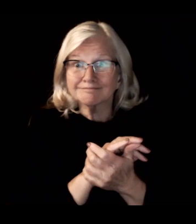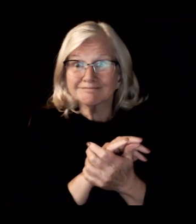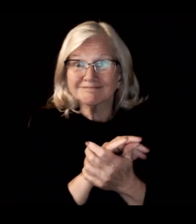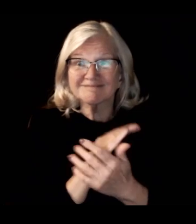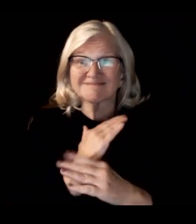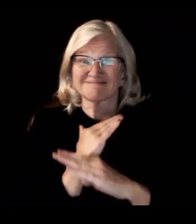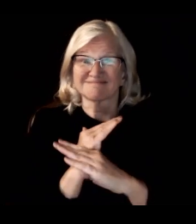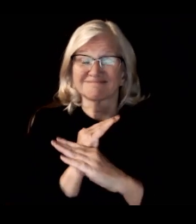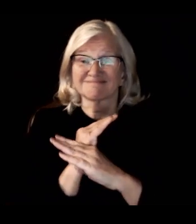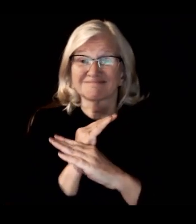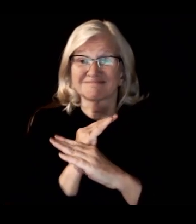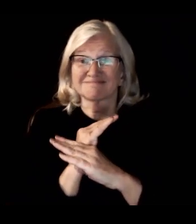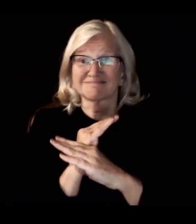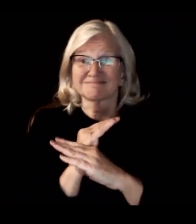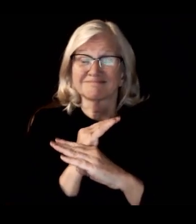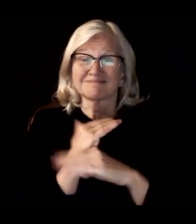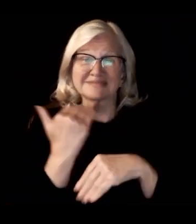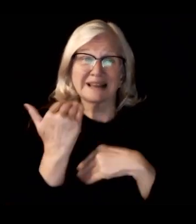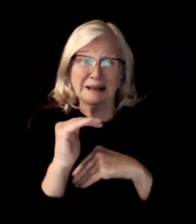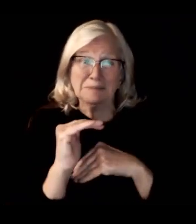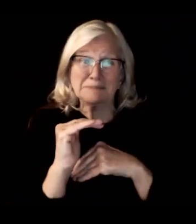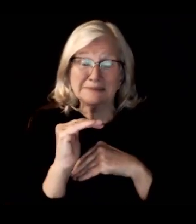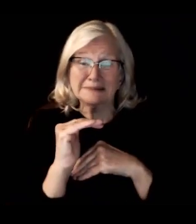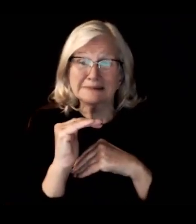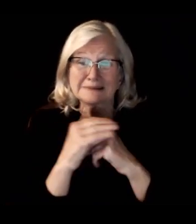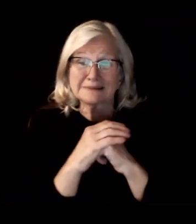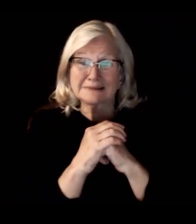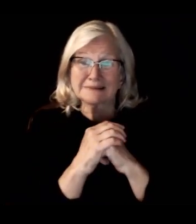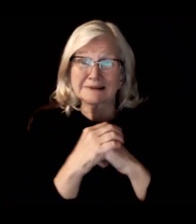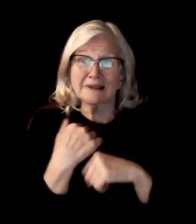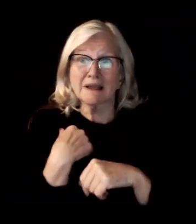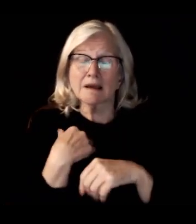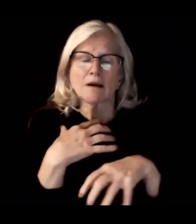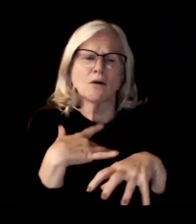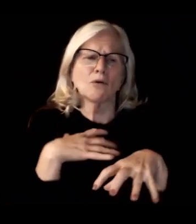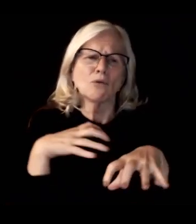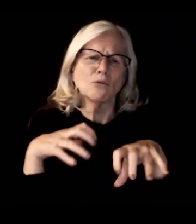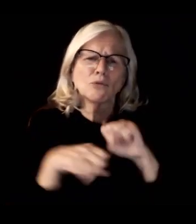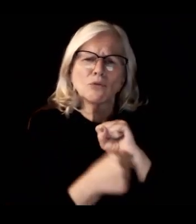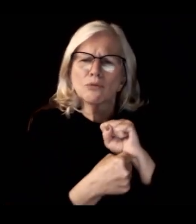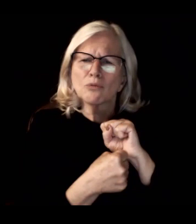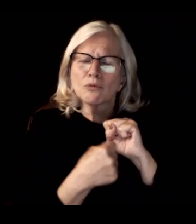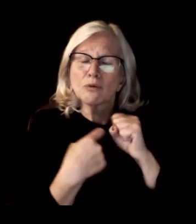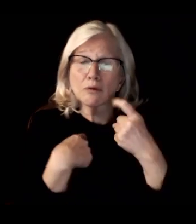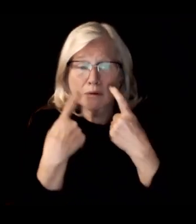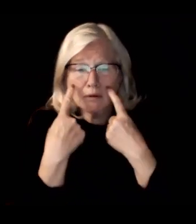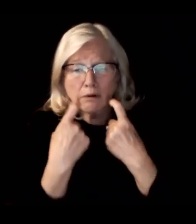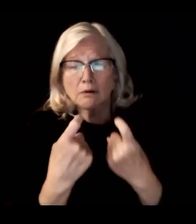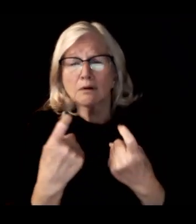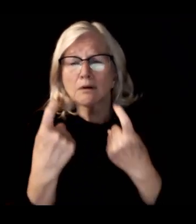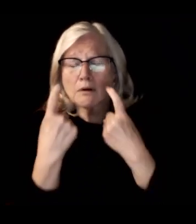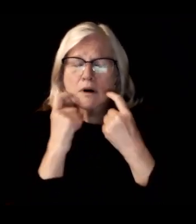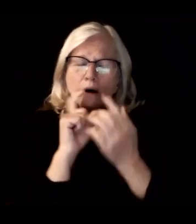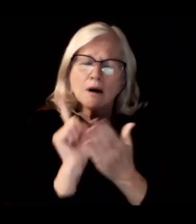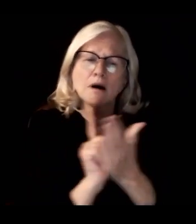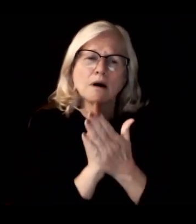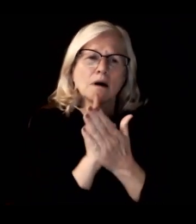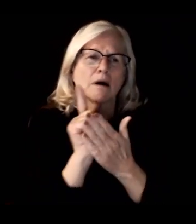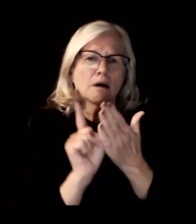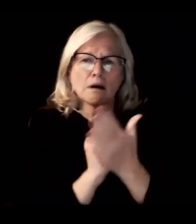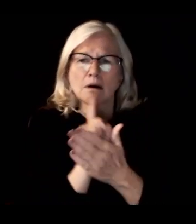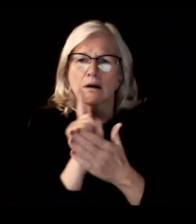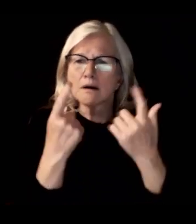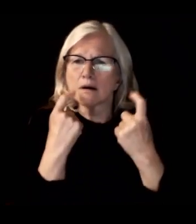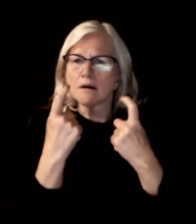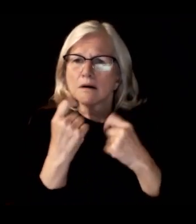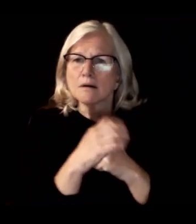hid in Mom's restroom for 1 hour crying by myself. When I came out, I still had tears in my eyes, and